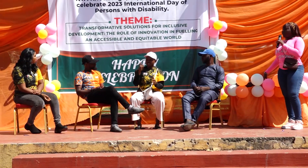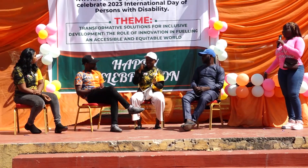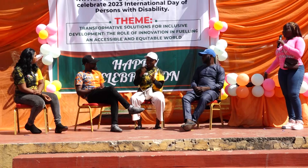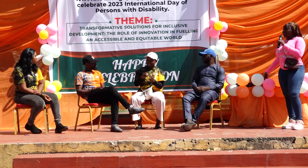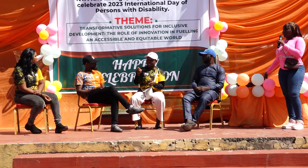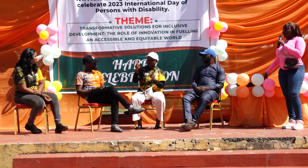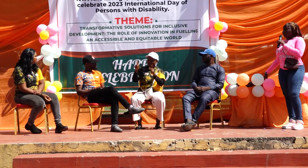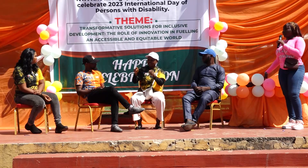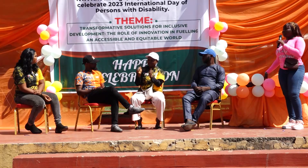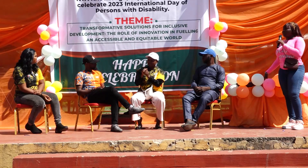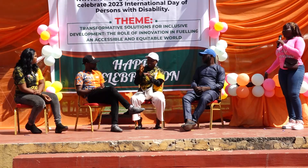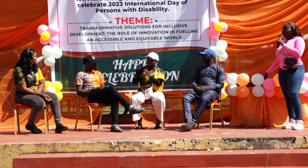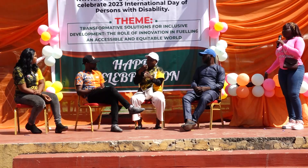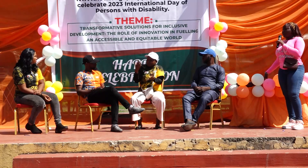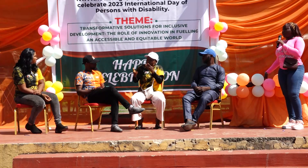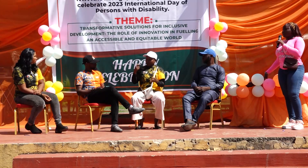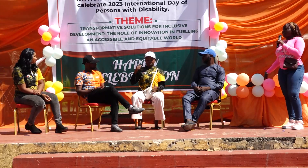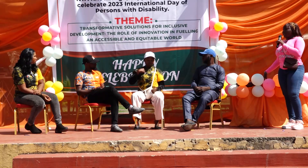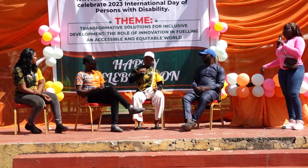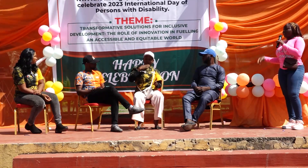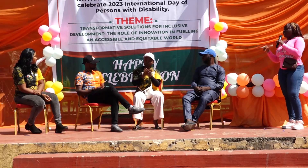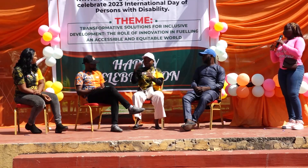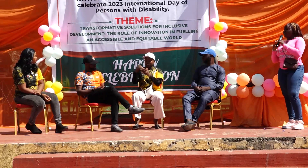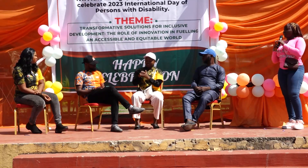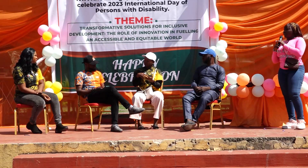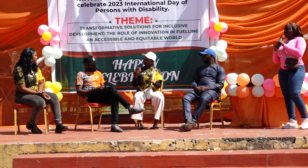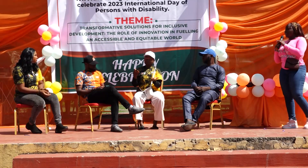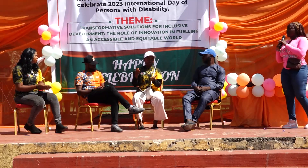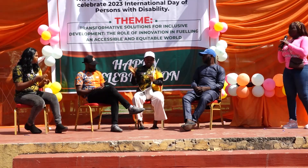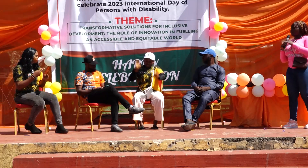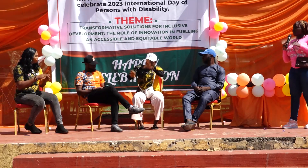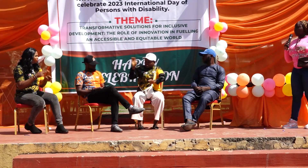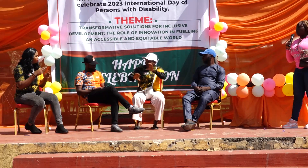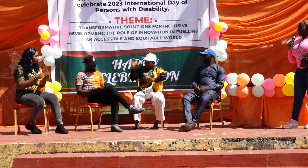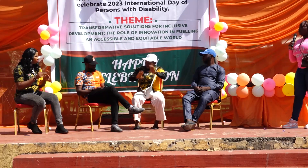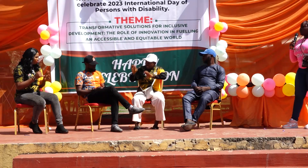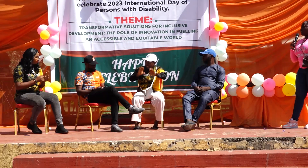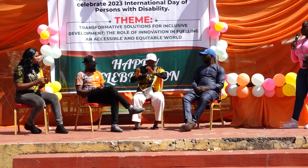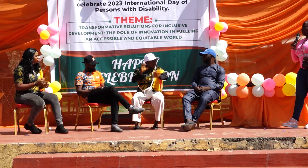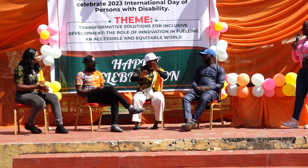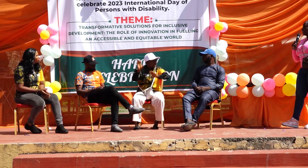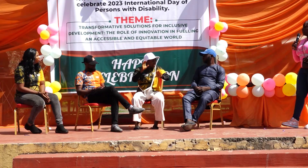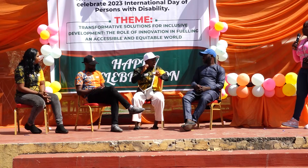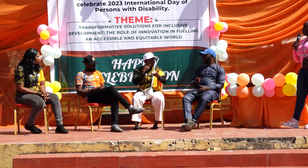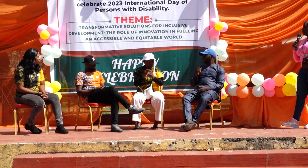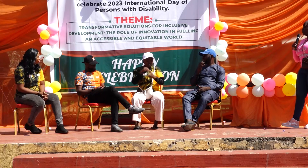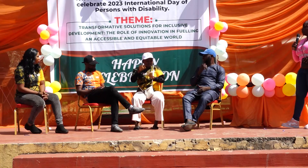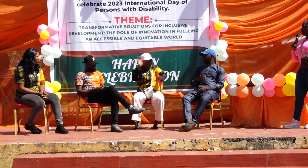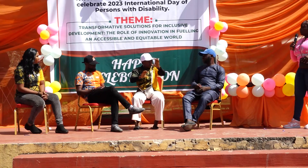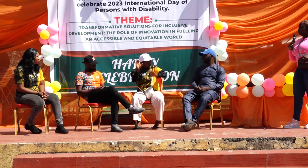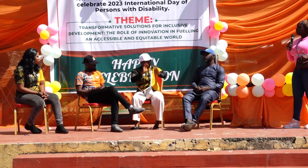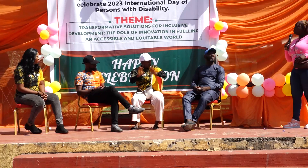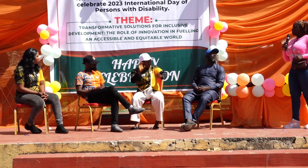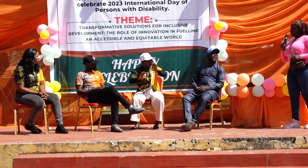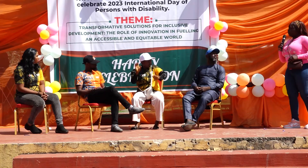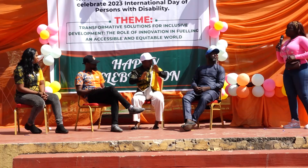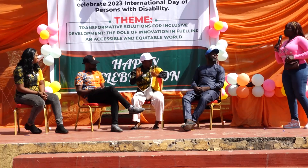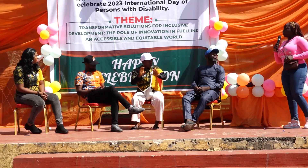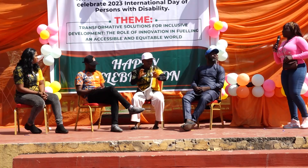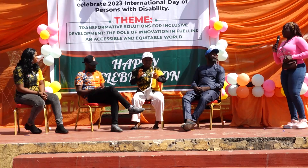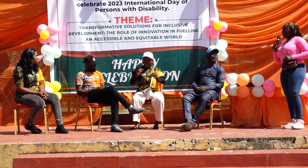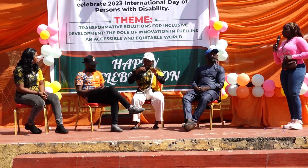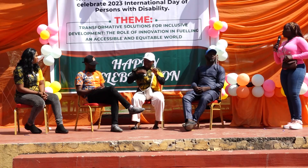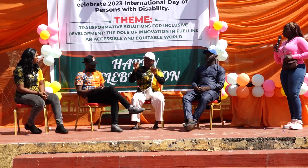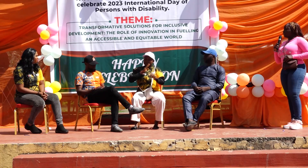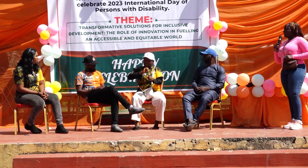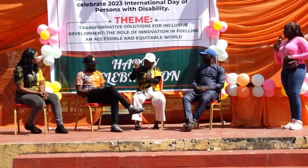We all try to look for vacancy, but it's very difficult, especially during the interviews, when they notice we are deaf people. Most